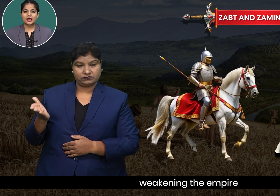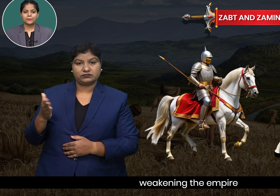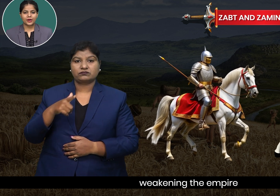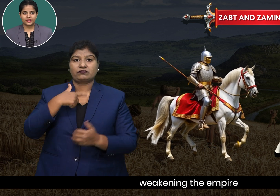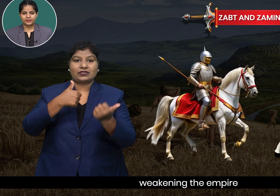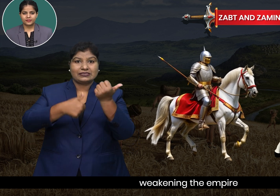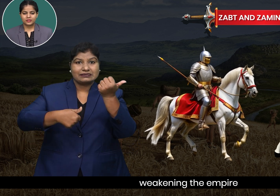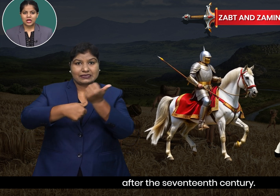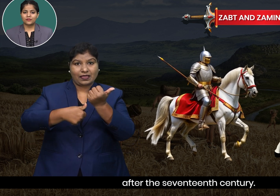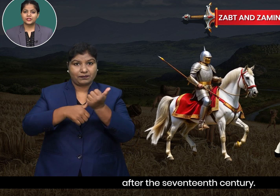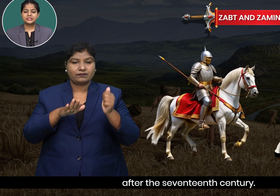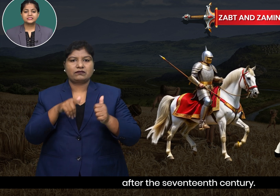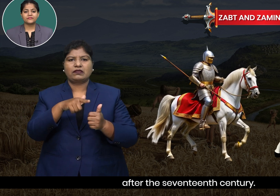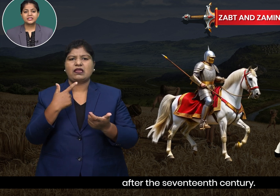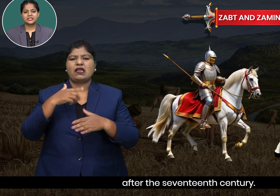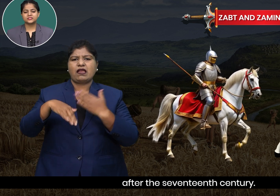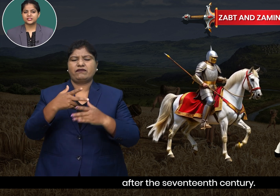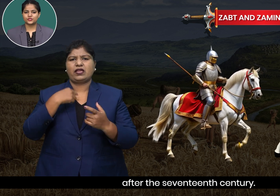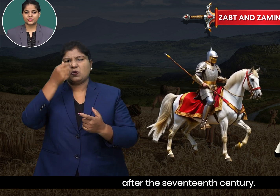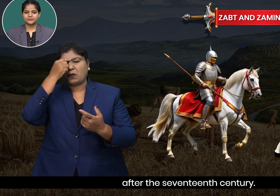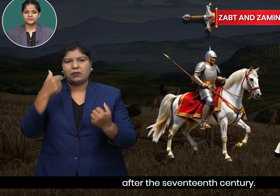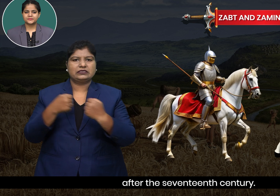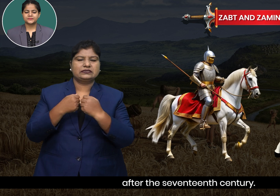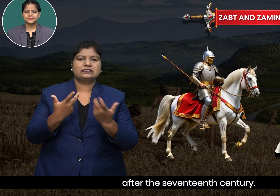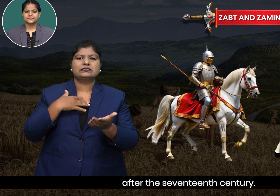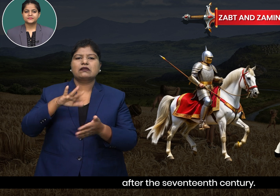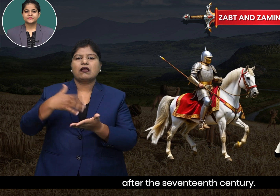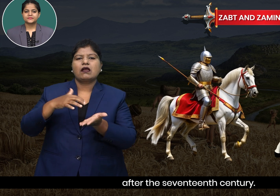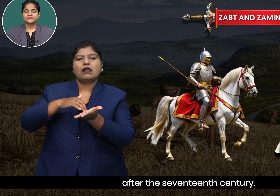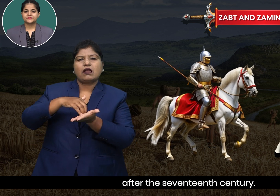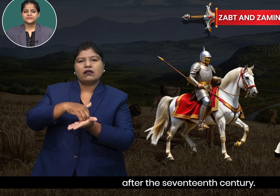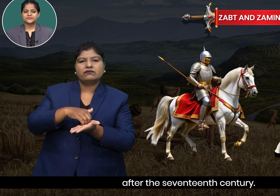weakening the empire after the 17th century.